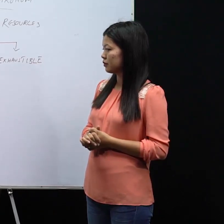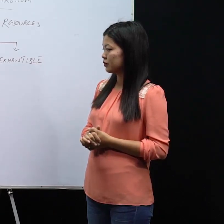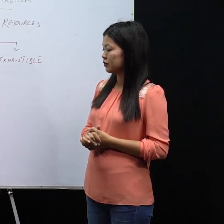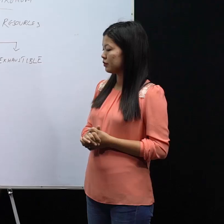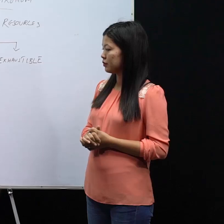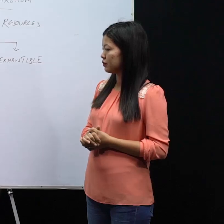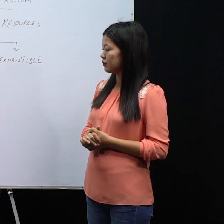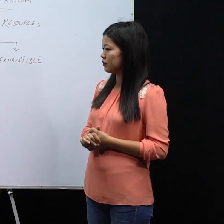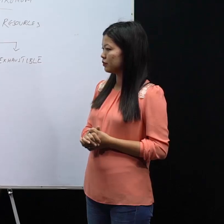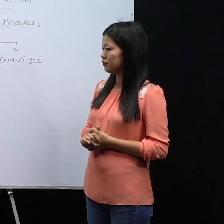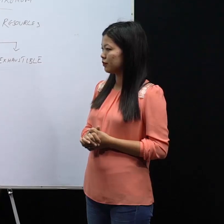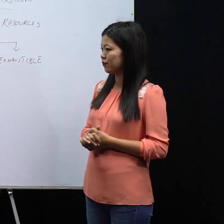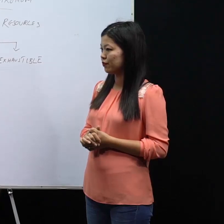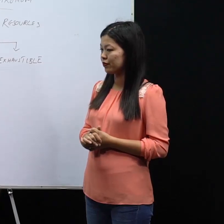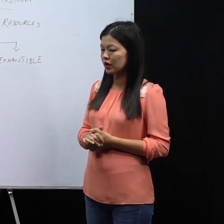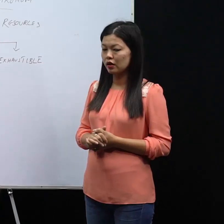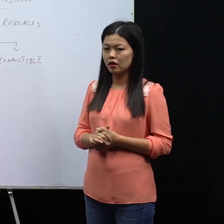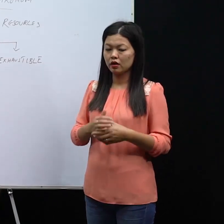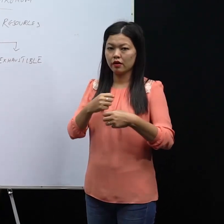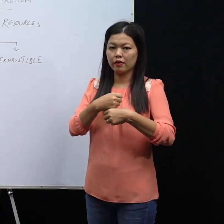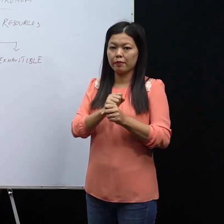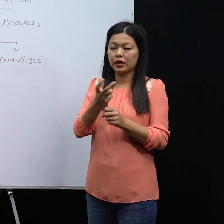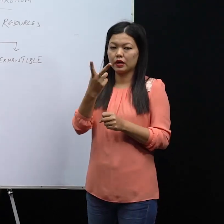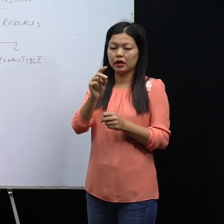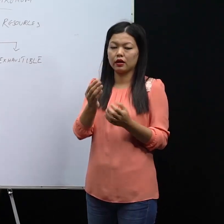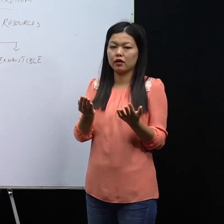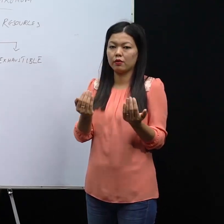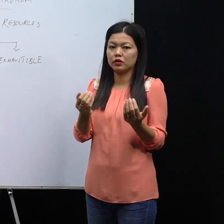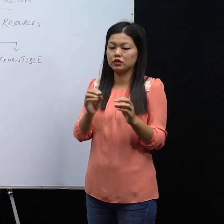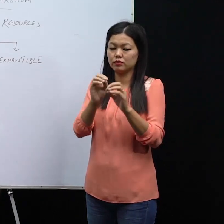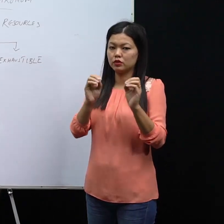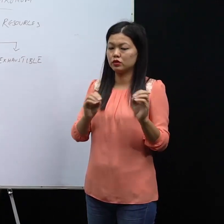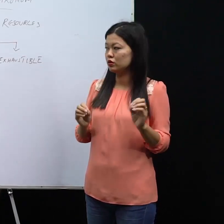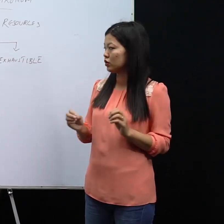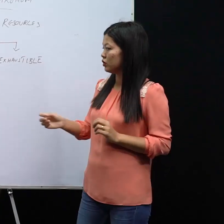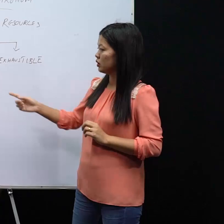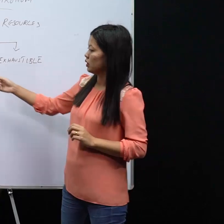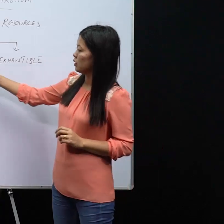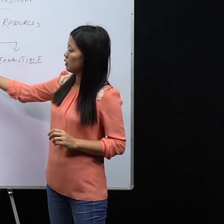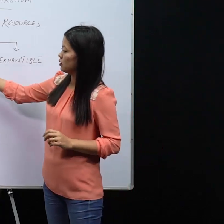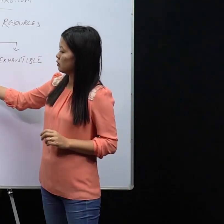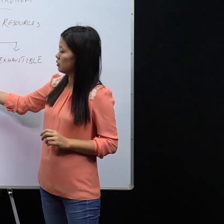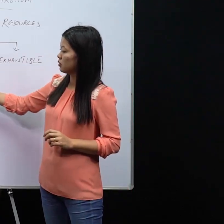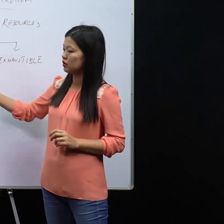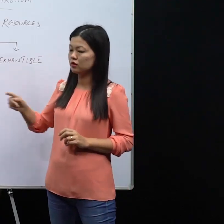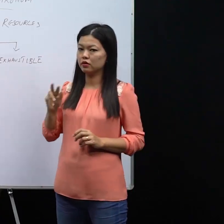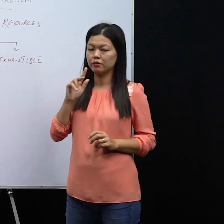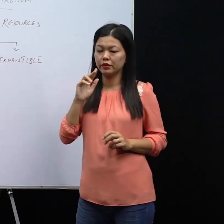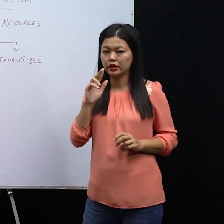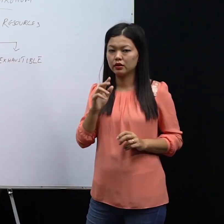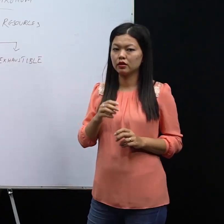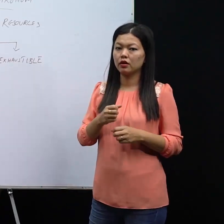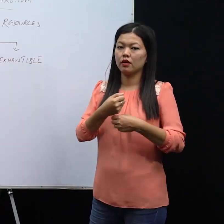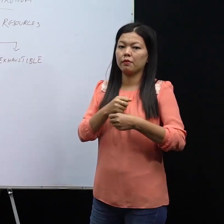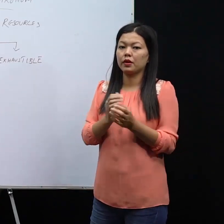Quantity. That means it will be non-renewable. Clear? Because to produce it, it will take millions of time.